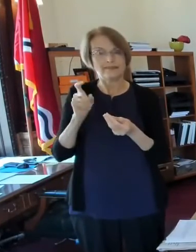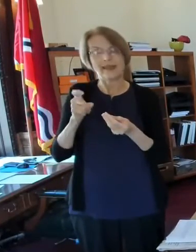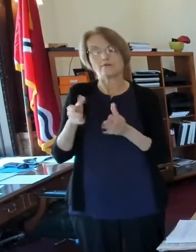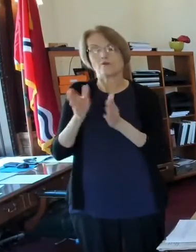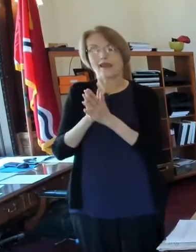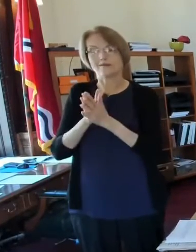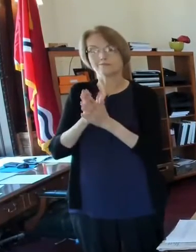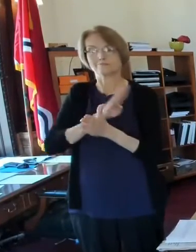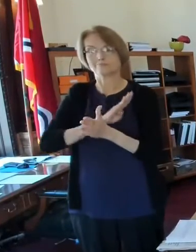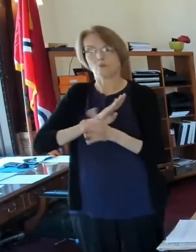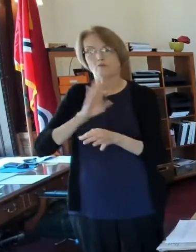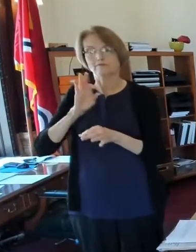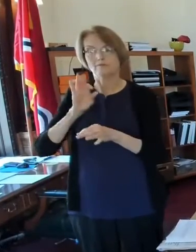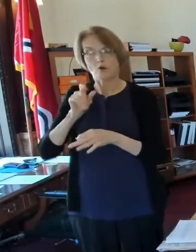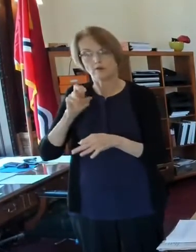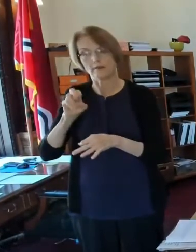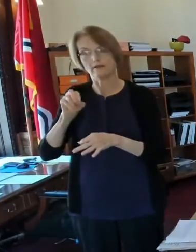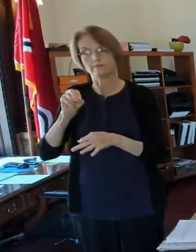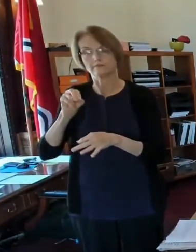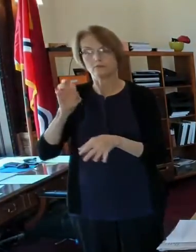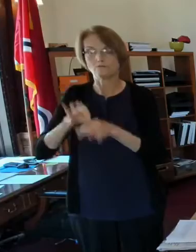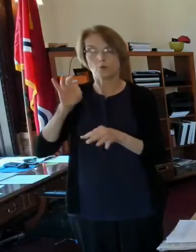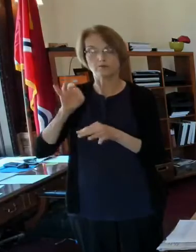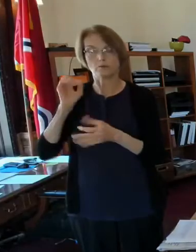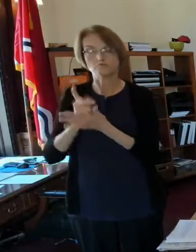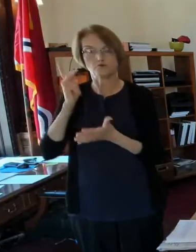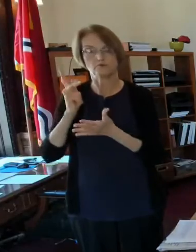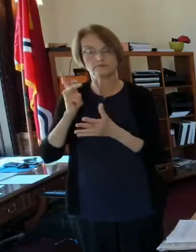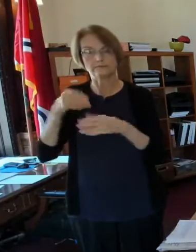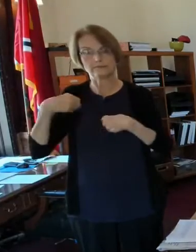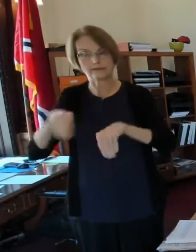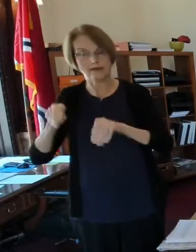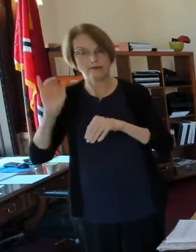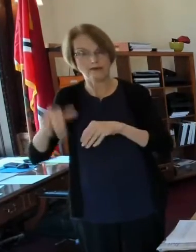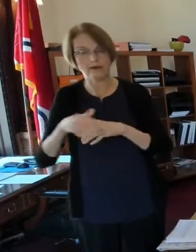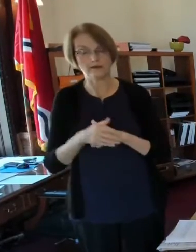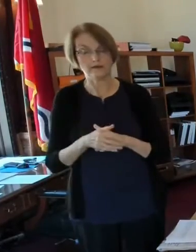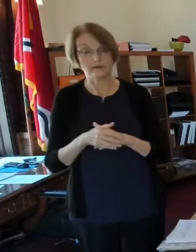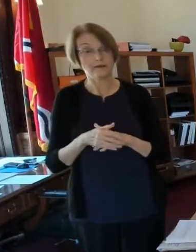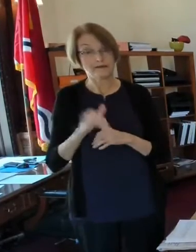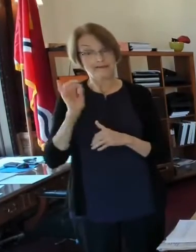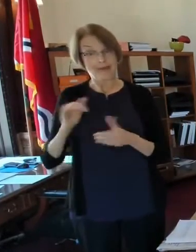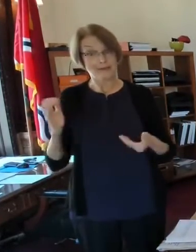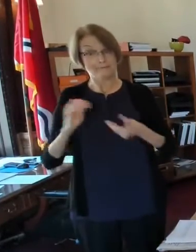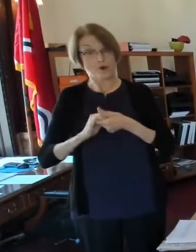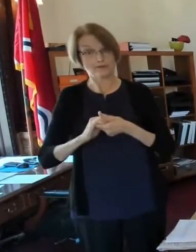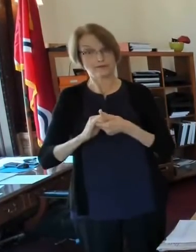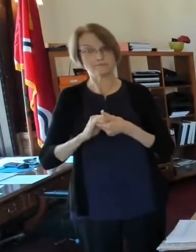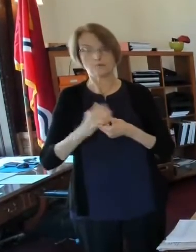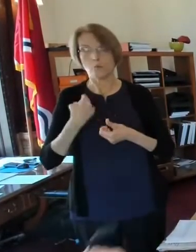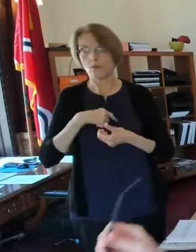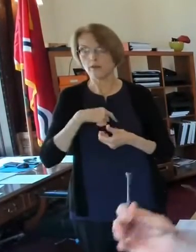Aldermen. But we are very excited about this partnership.